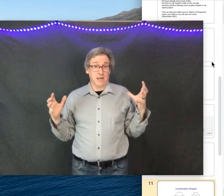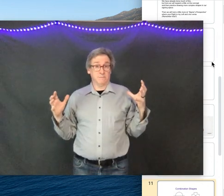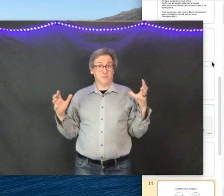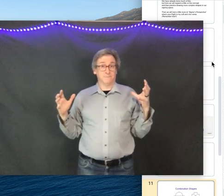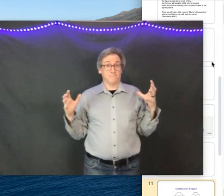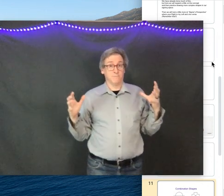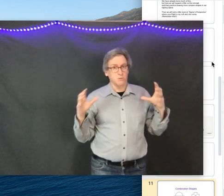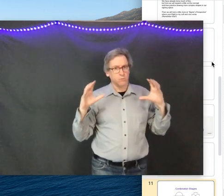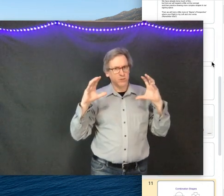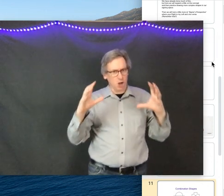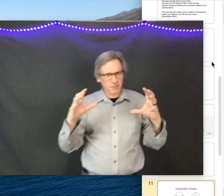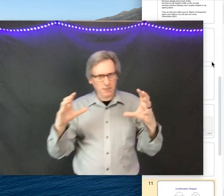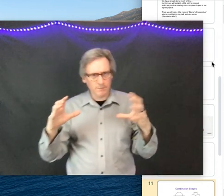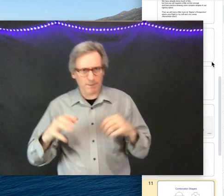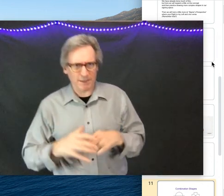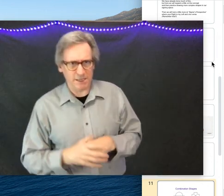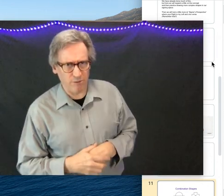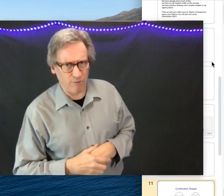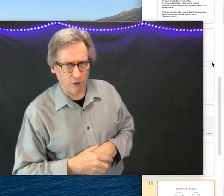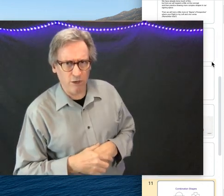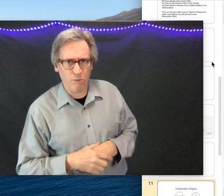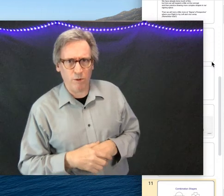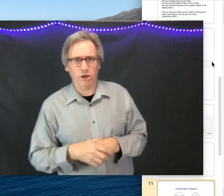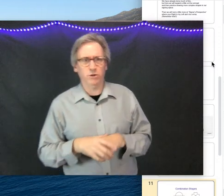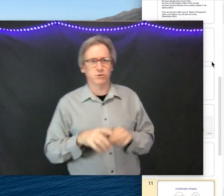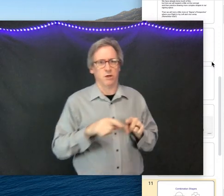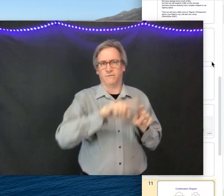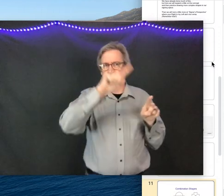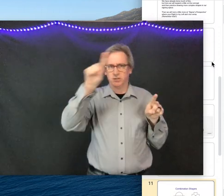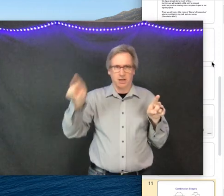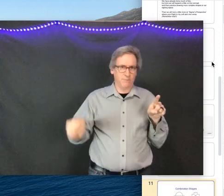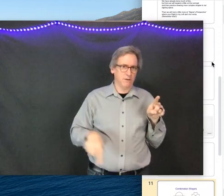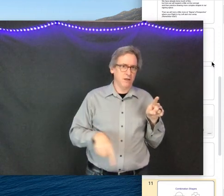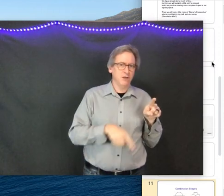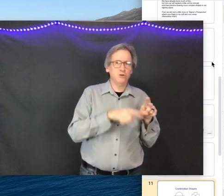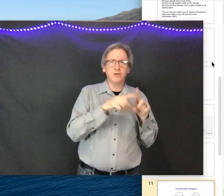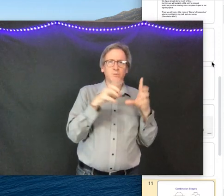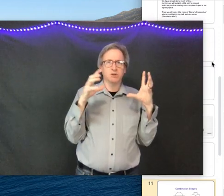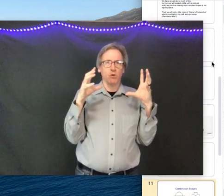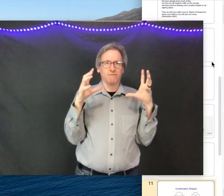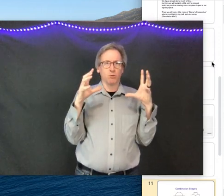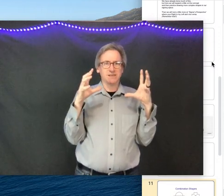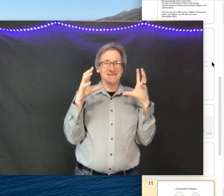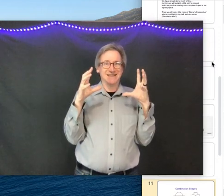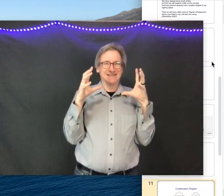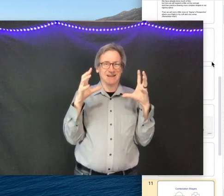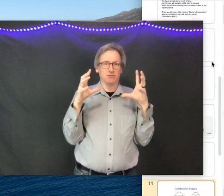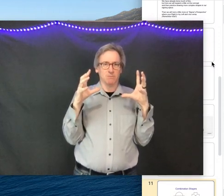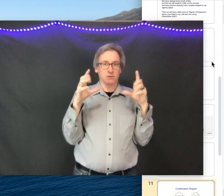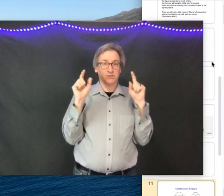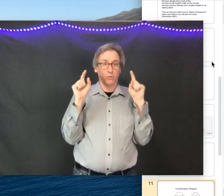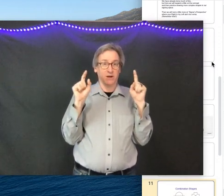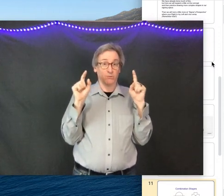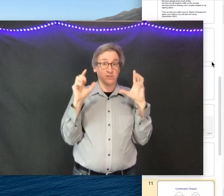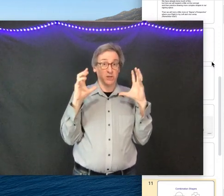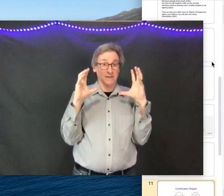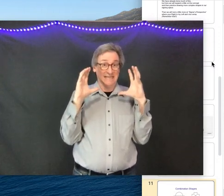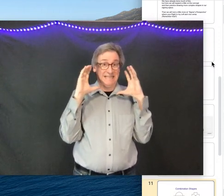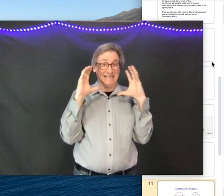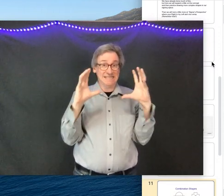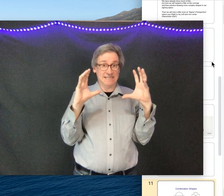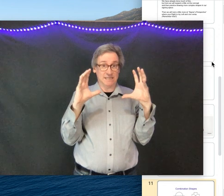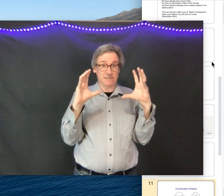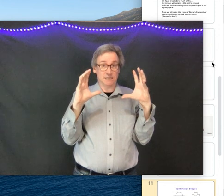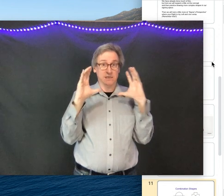Combination shapes. We talked a little bit about this before, where you draw the first shape. Usually whatever one sticks out the most, or whatever one's going to be